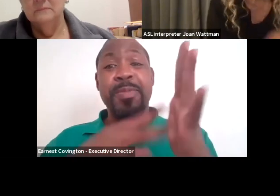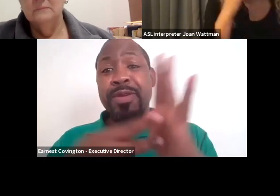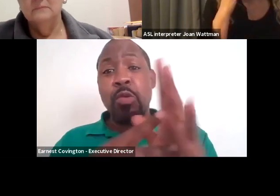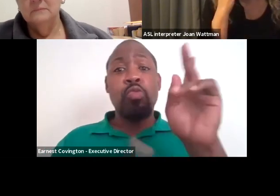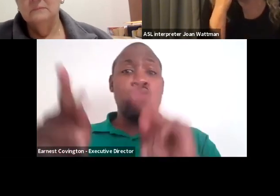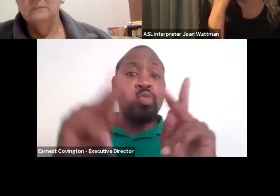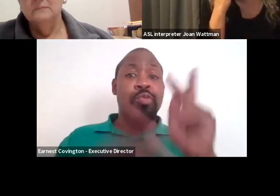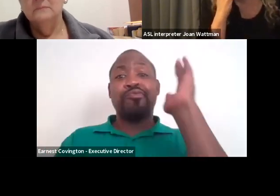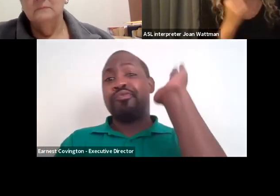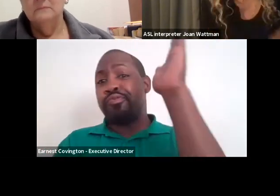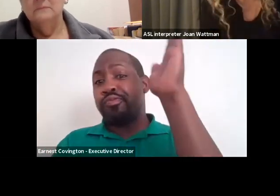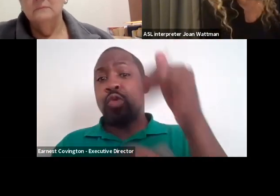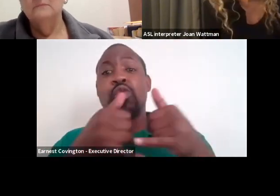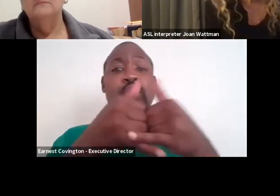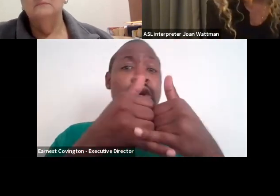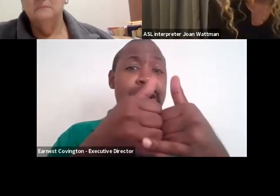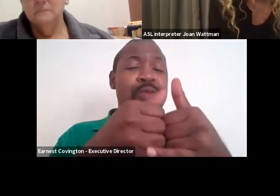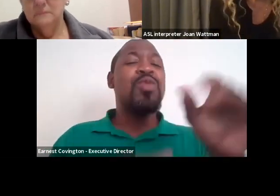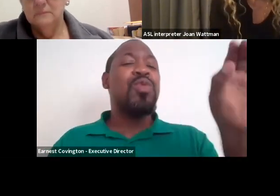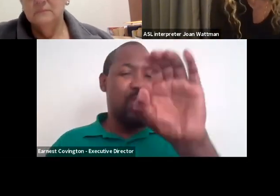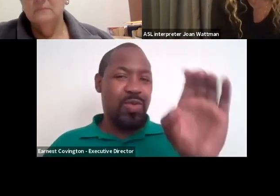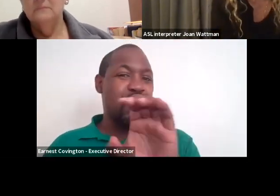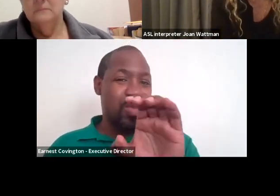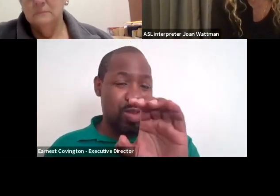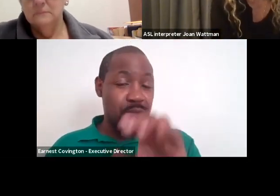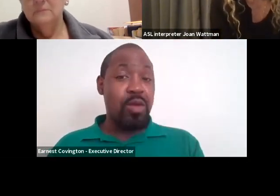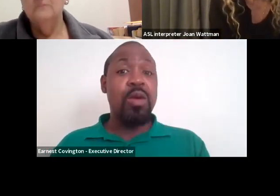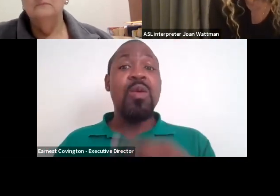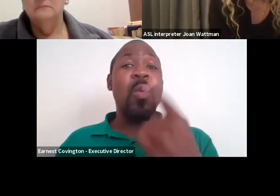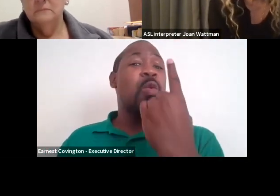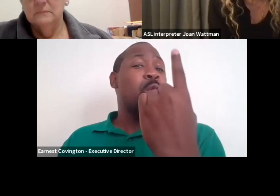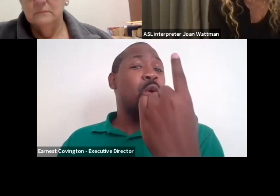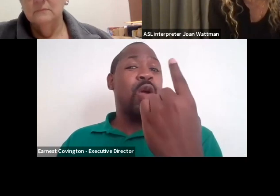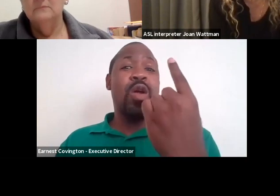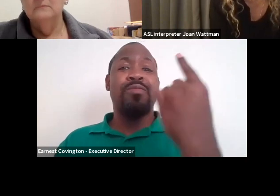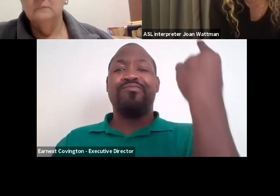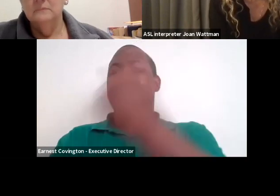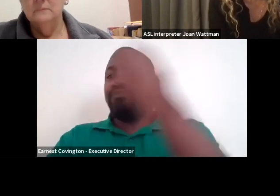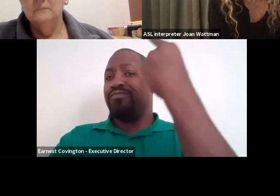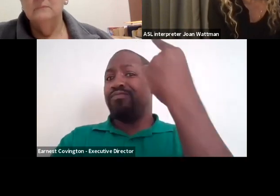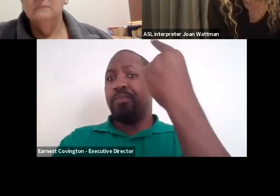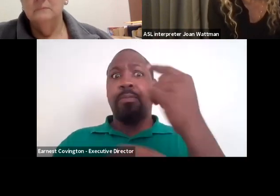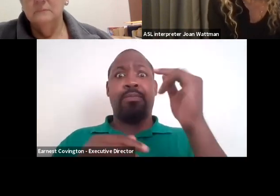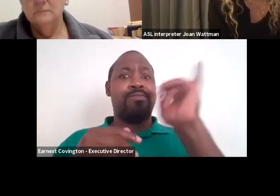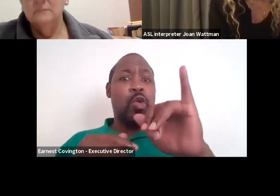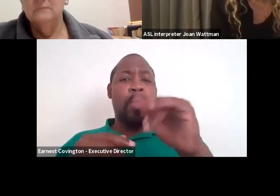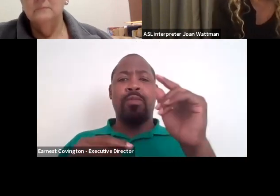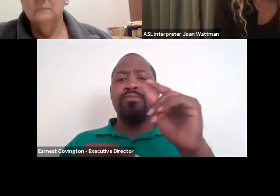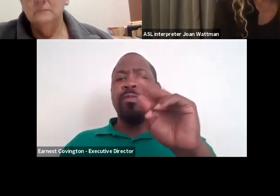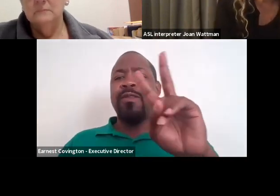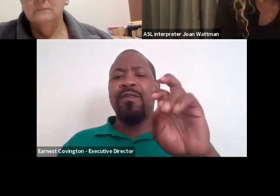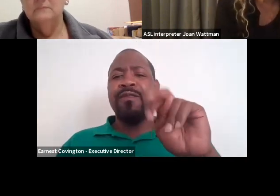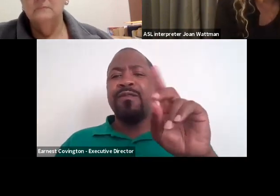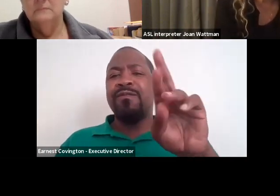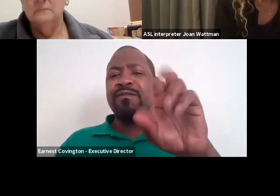we're thinking it's going to be a hybrid form. There are going to be people speaking. We're going to have awards, and some of that'll be on Zoom. And